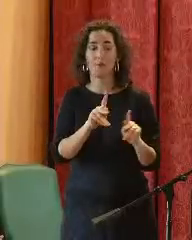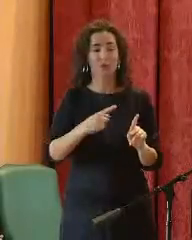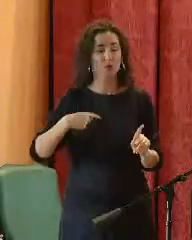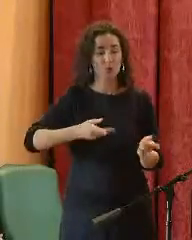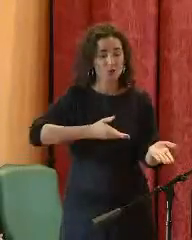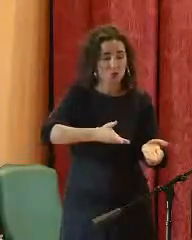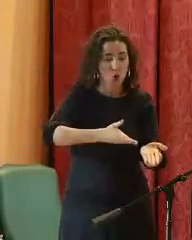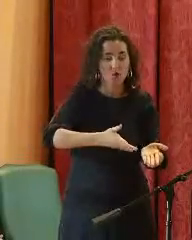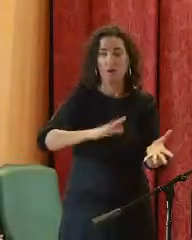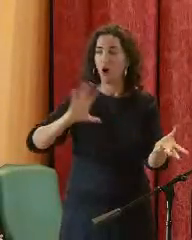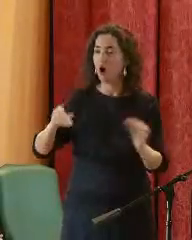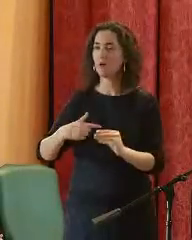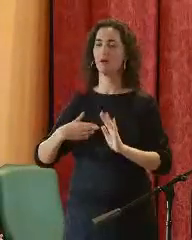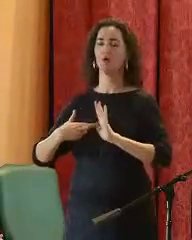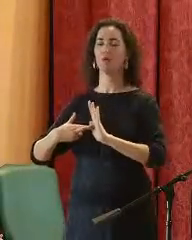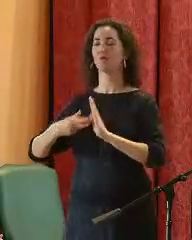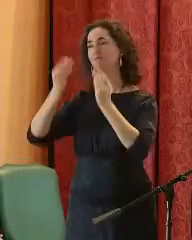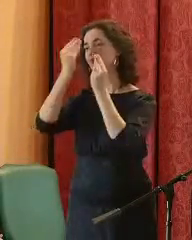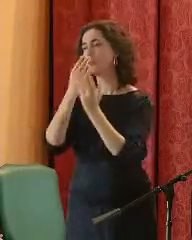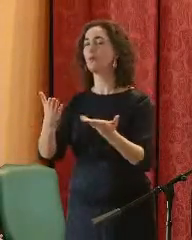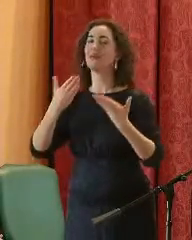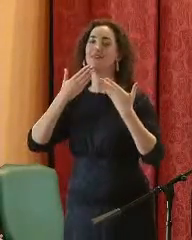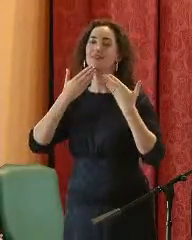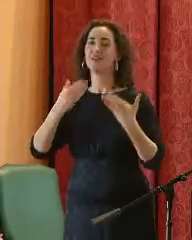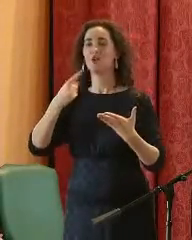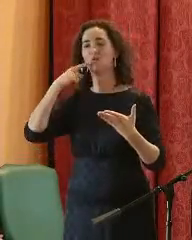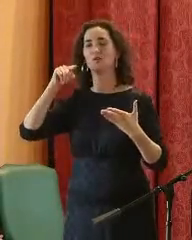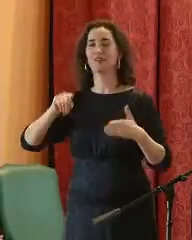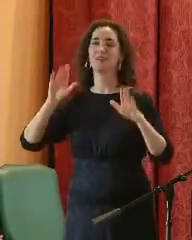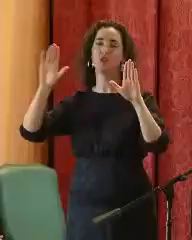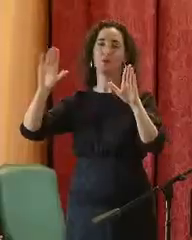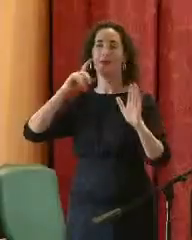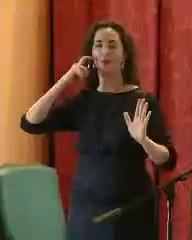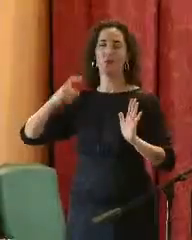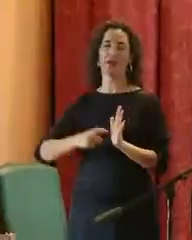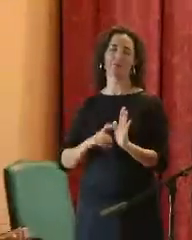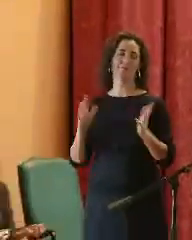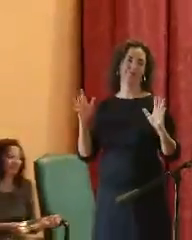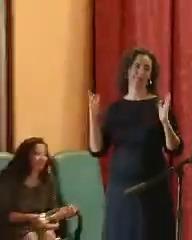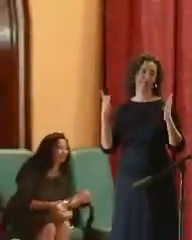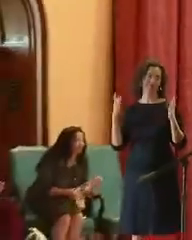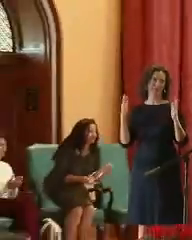serve, thank you so much for this amazing recognition.